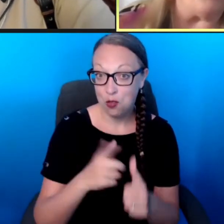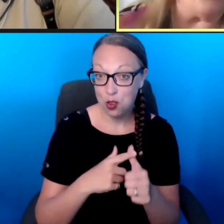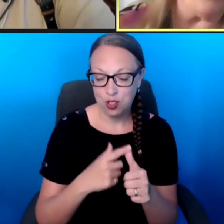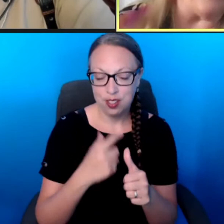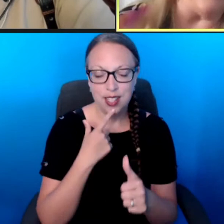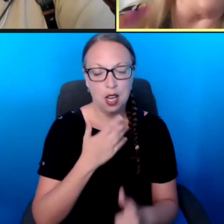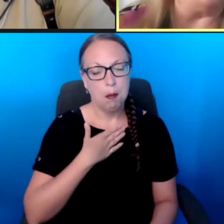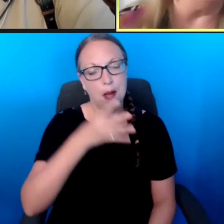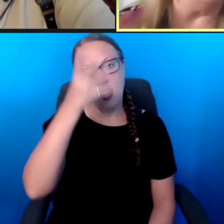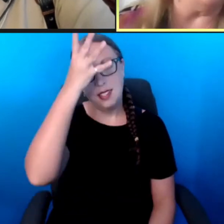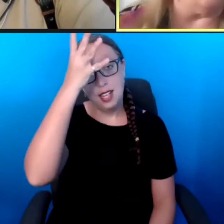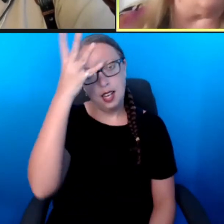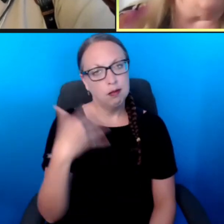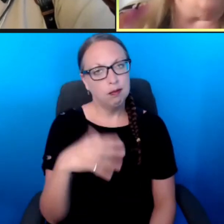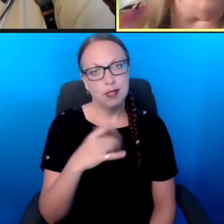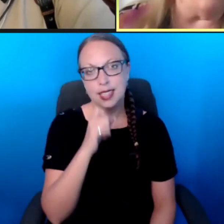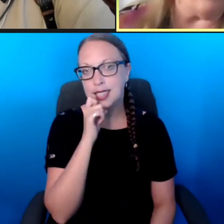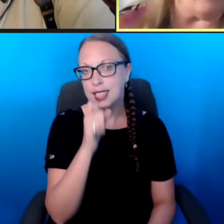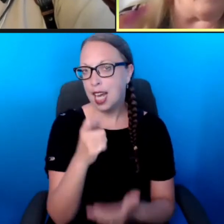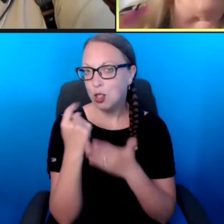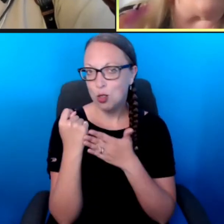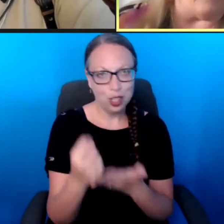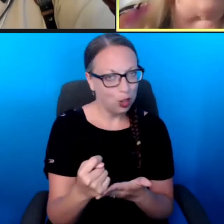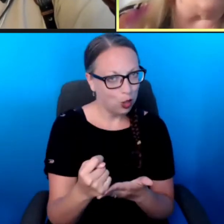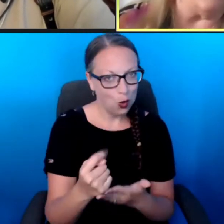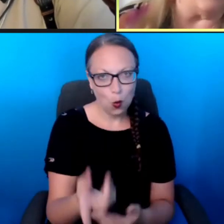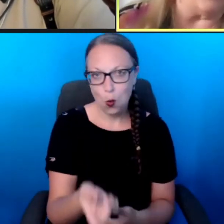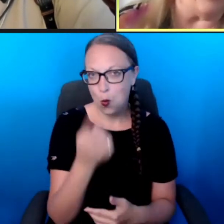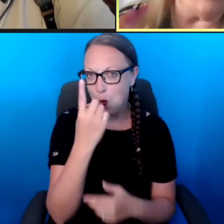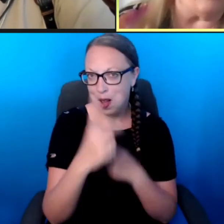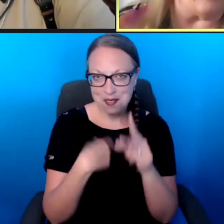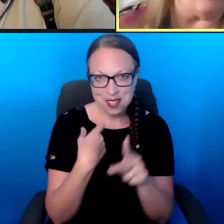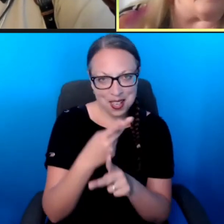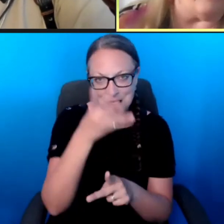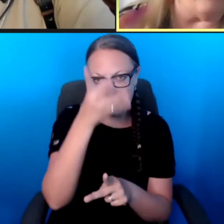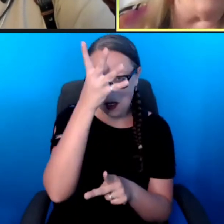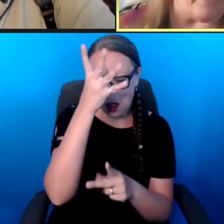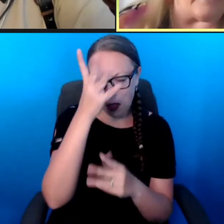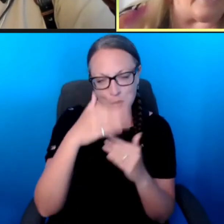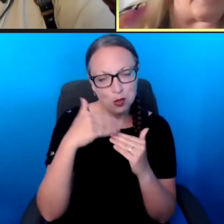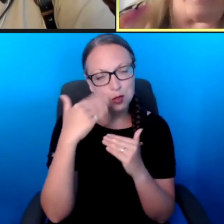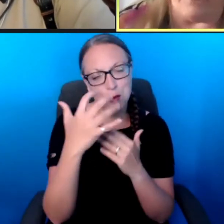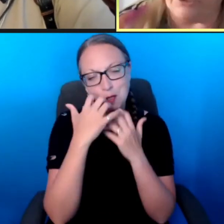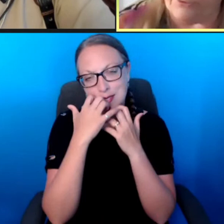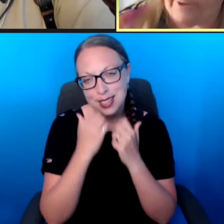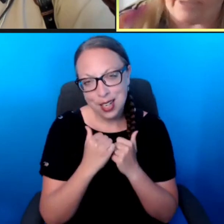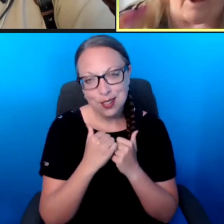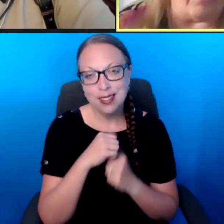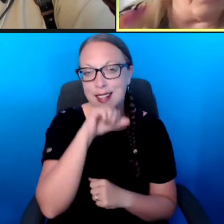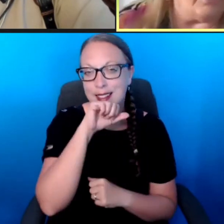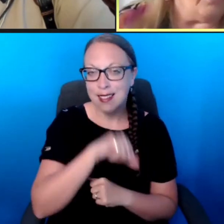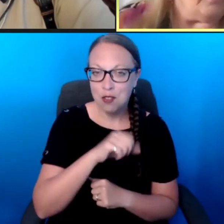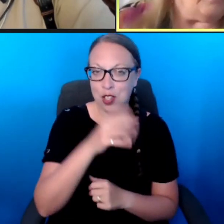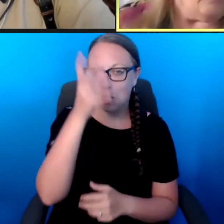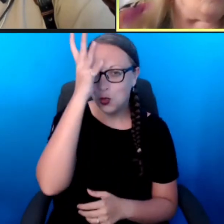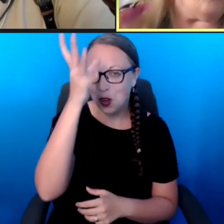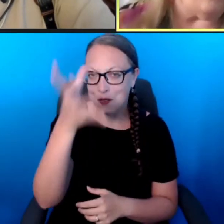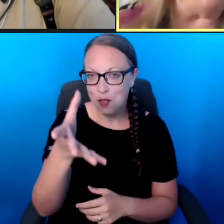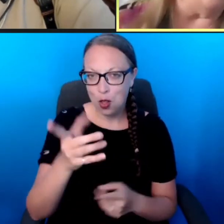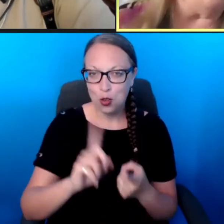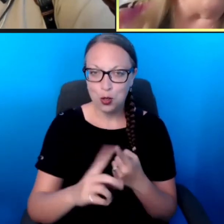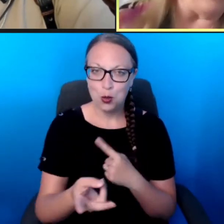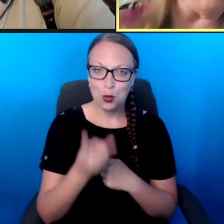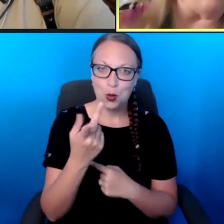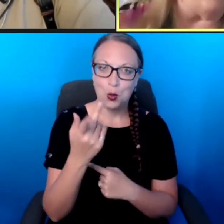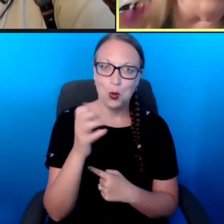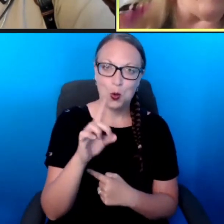Fletcher truly is a non-traditional, one-of-a-kind father, such caring and loving granddad to his 2 granddaughters. What I've